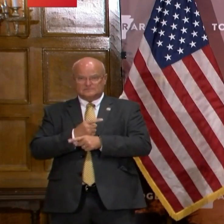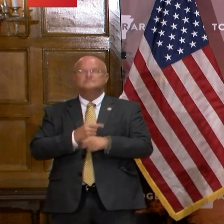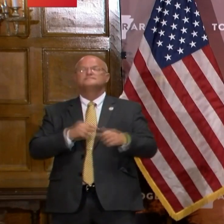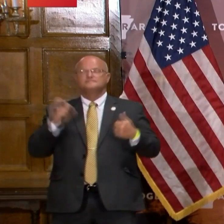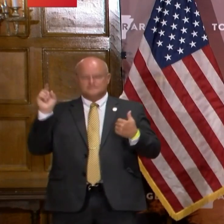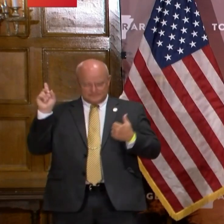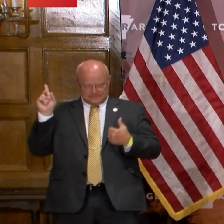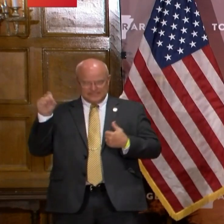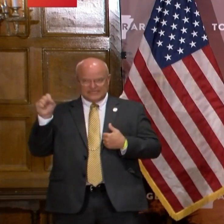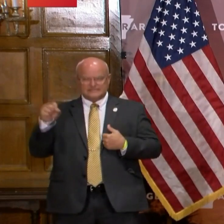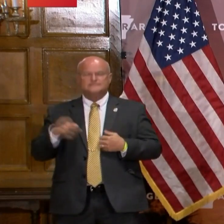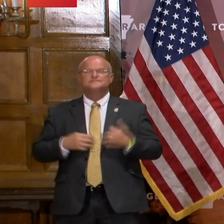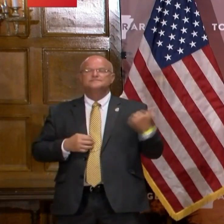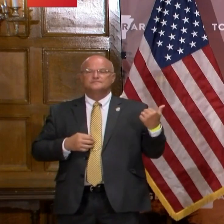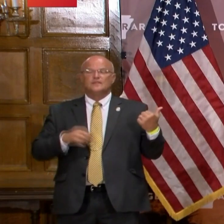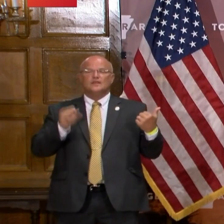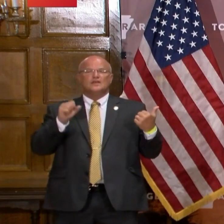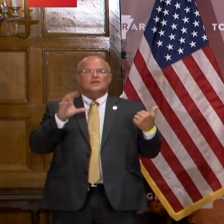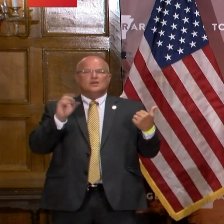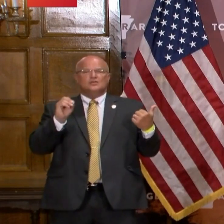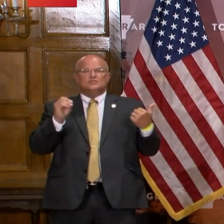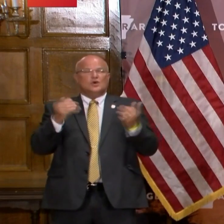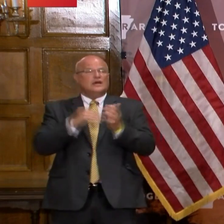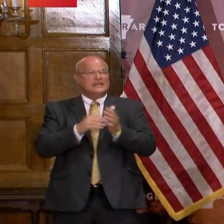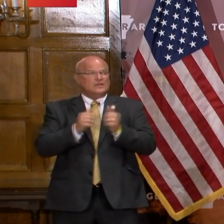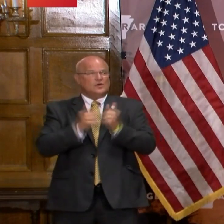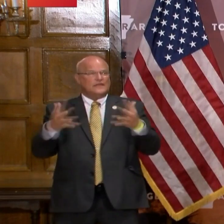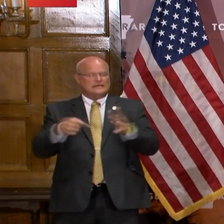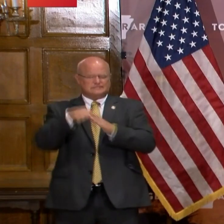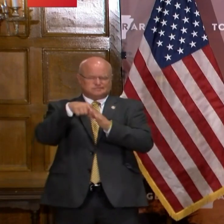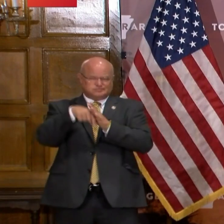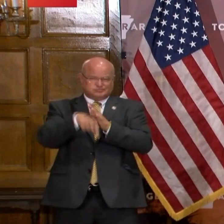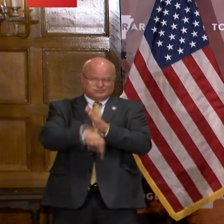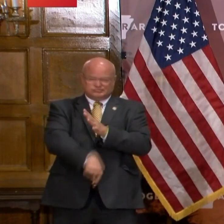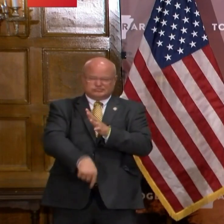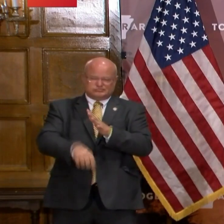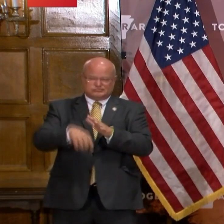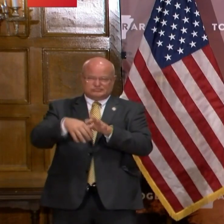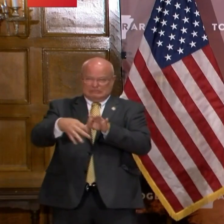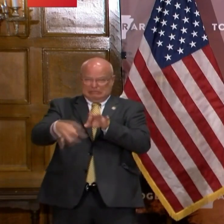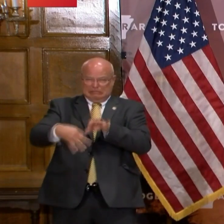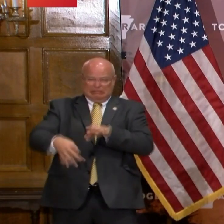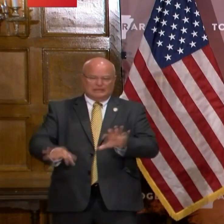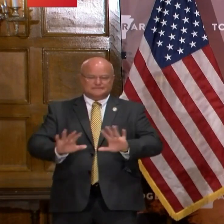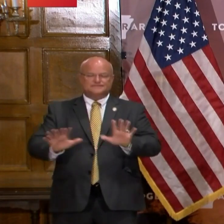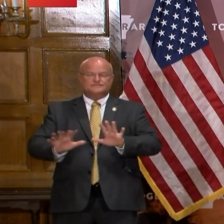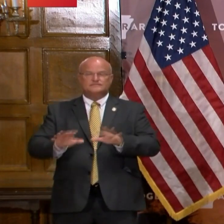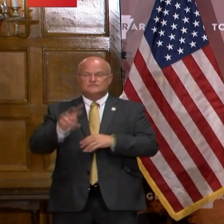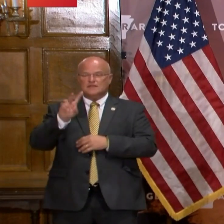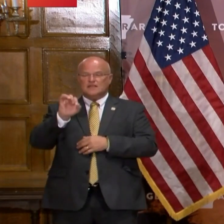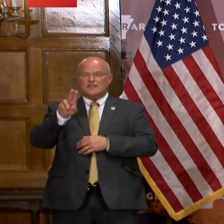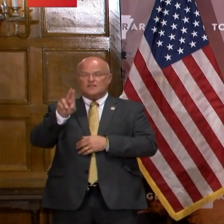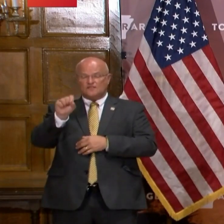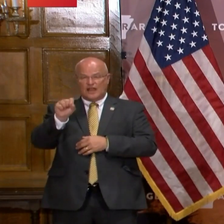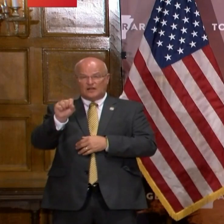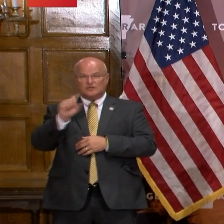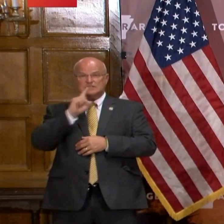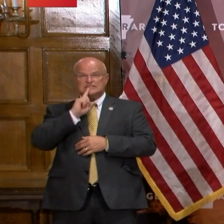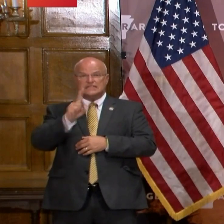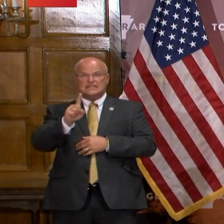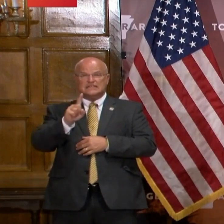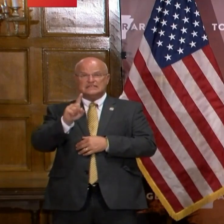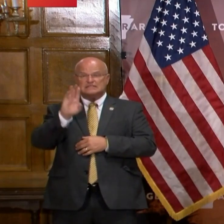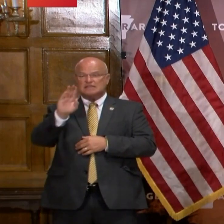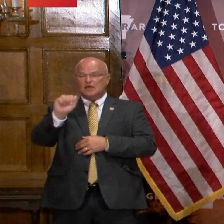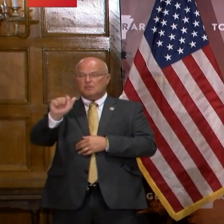sir. Okay. So again, without getting too much into the weeds, so the virus is essentially a